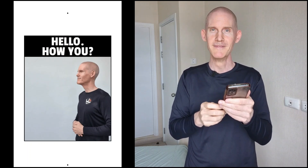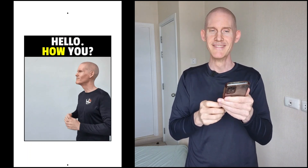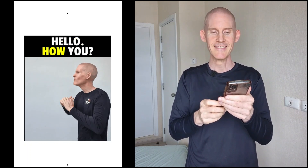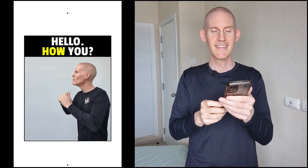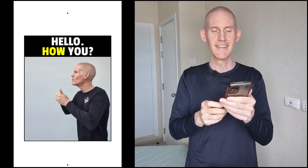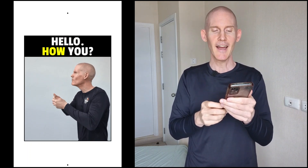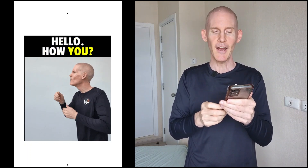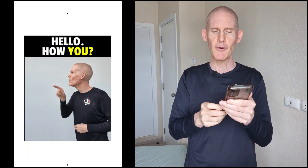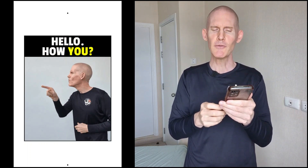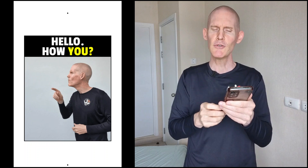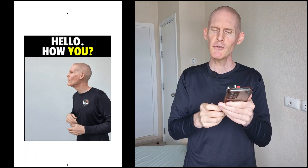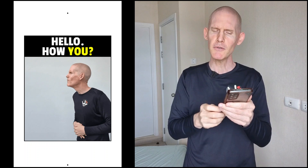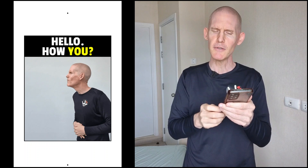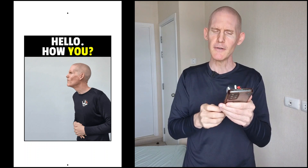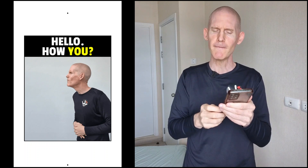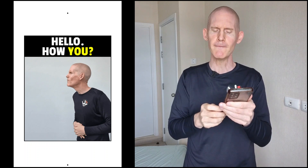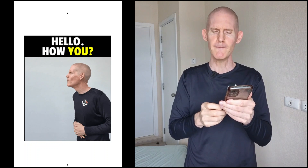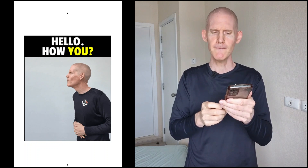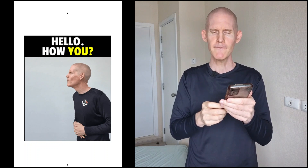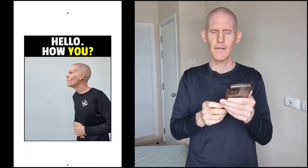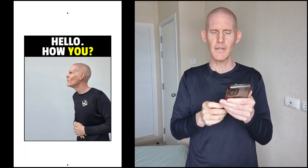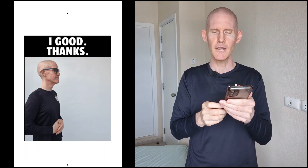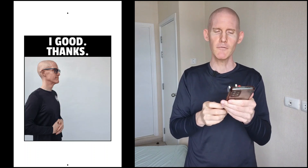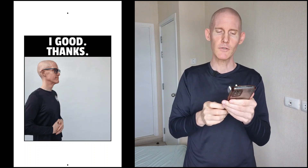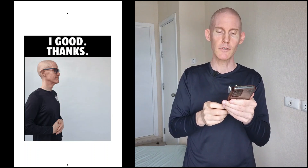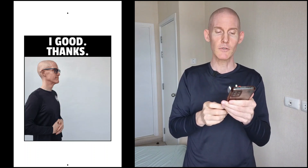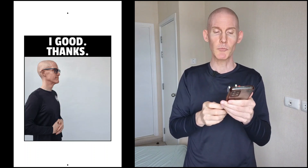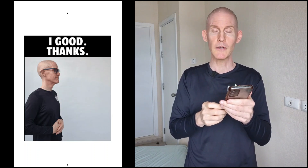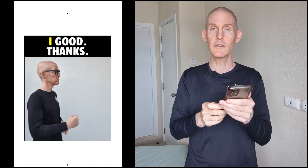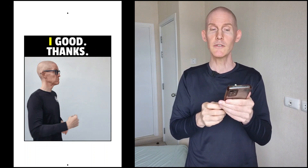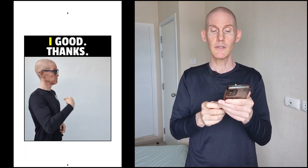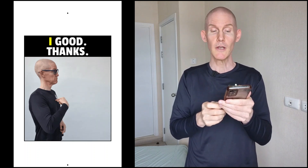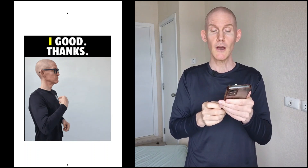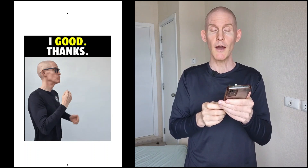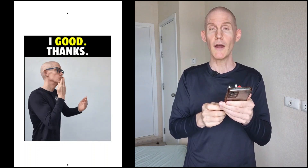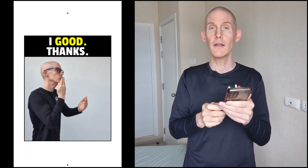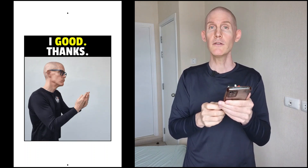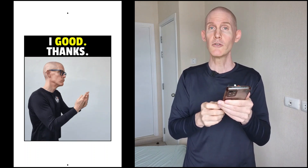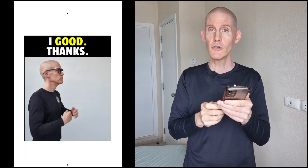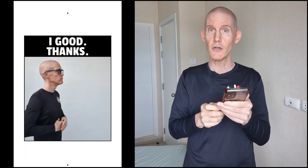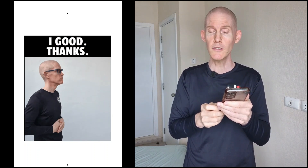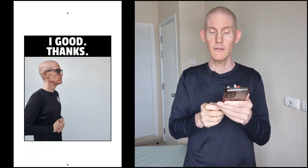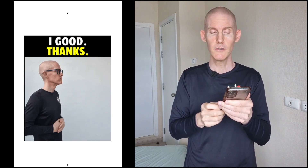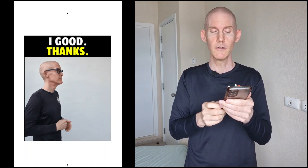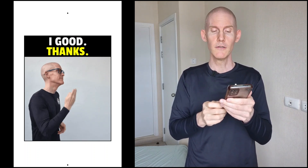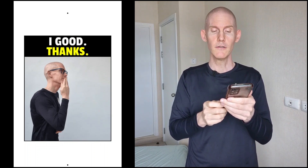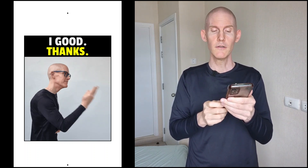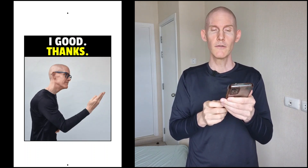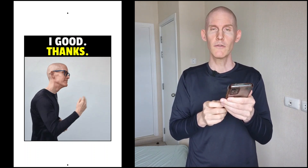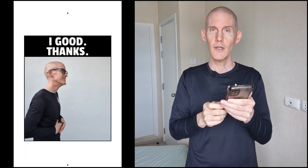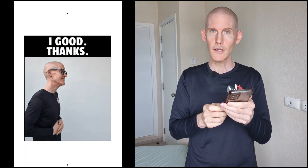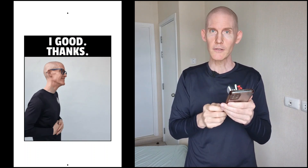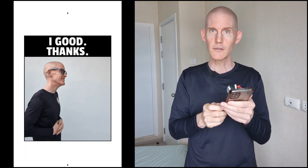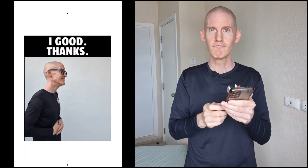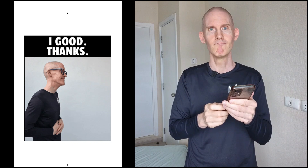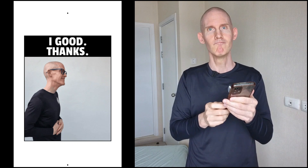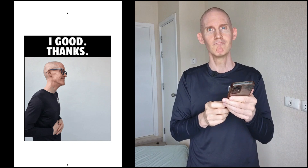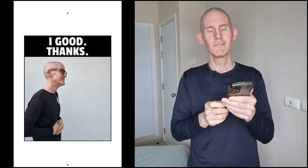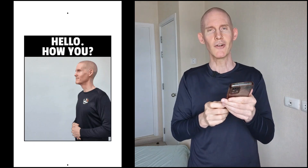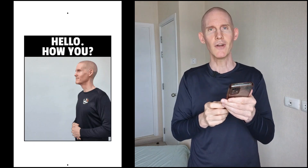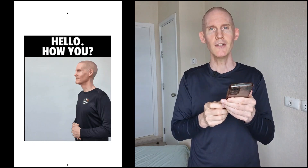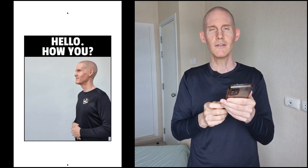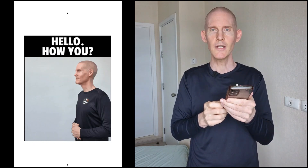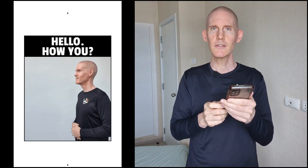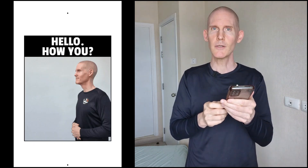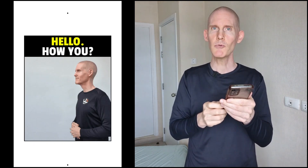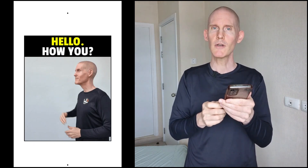Hello, how you? And then the response is, I good, thanks.